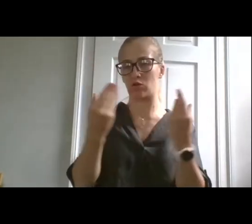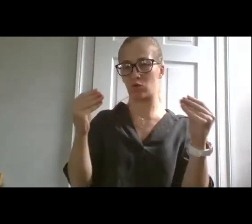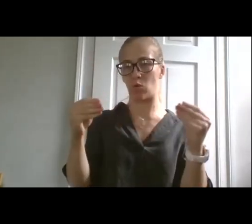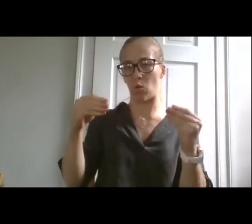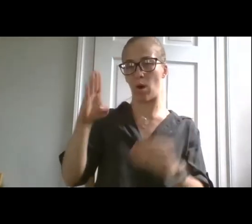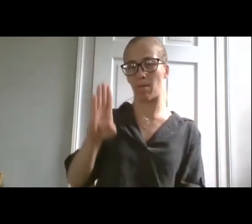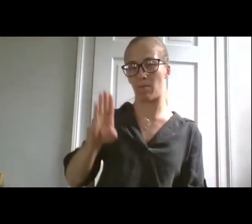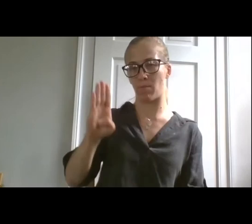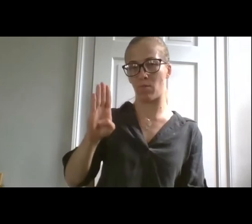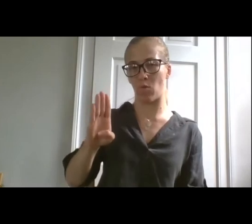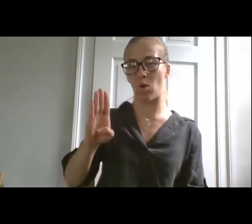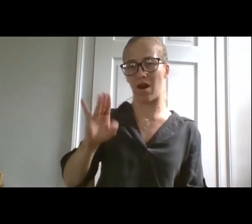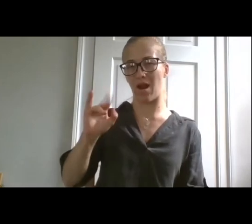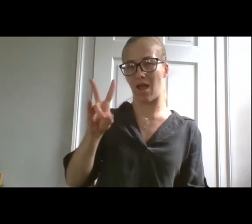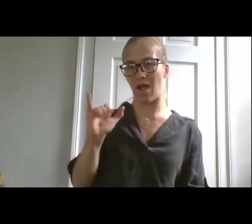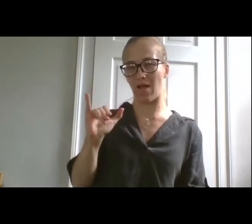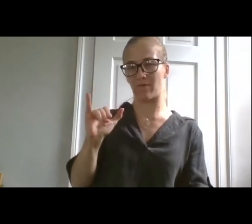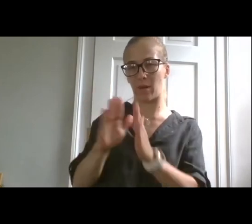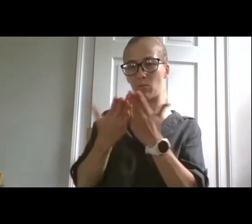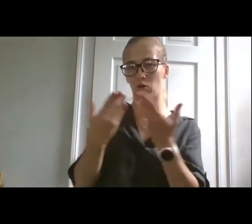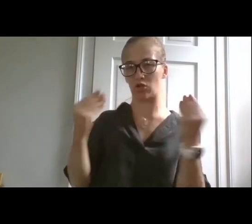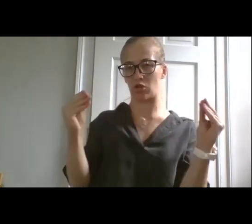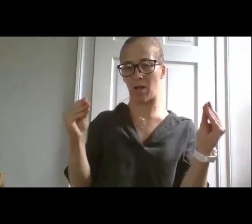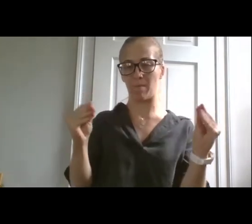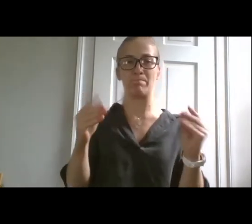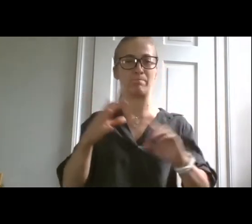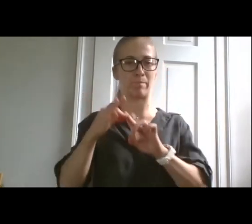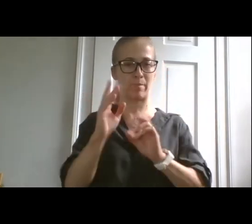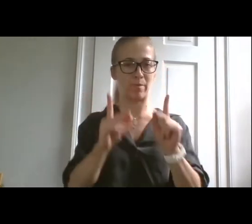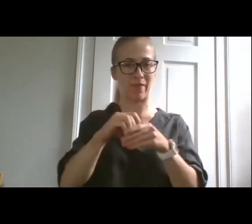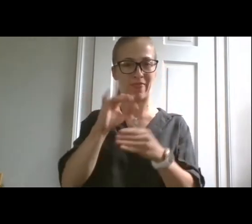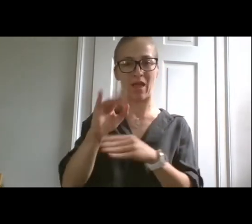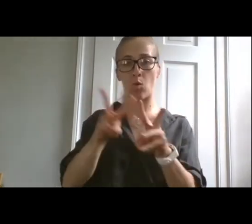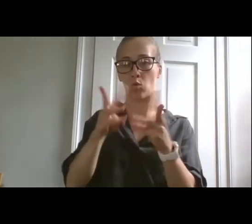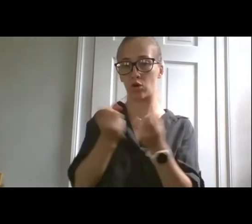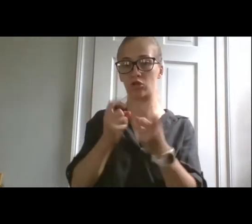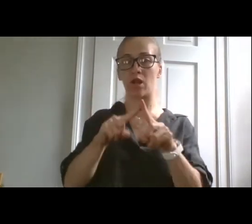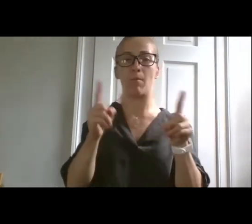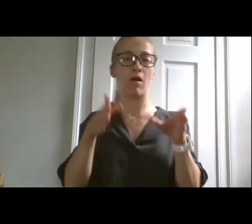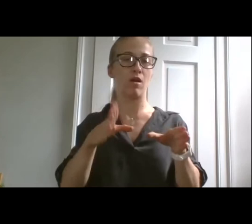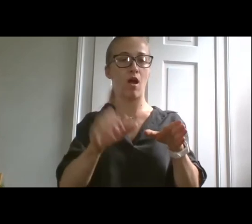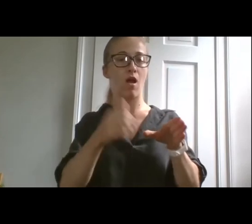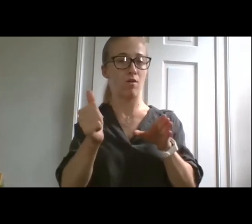Baltimore. I hope, especially those of you in their workshops, but also the rest of you,